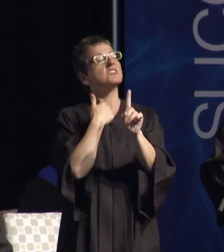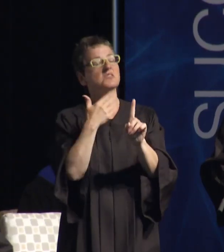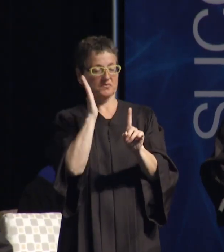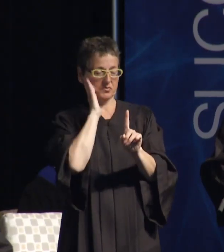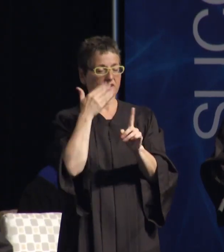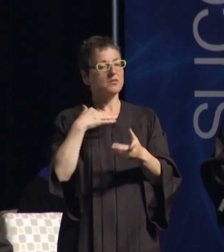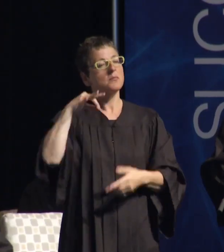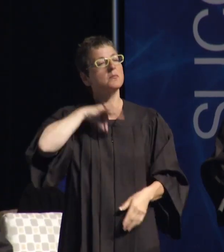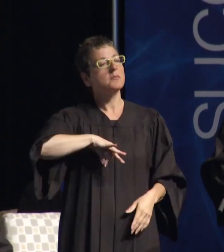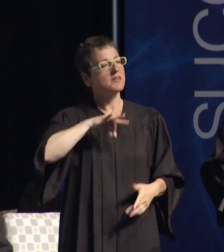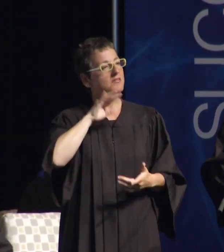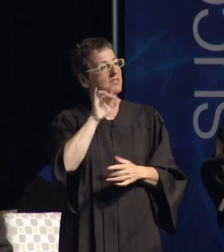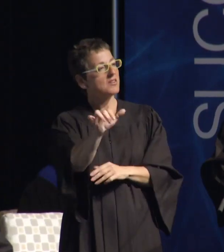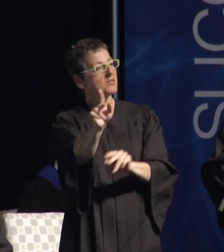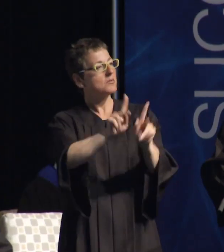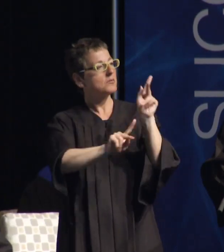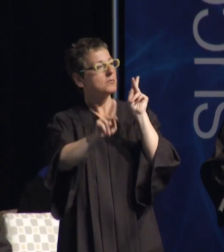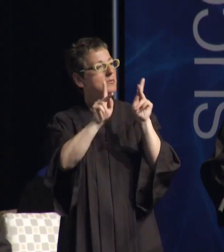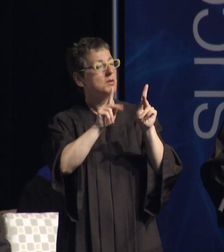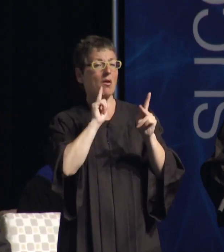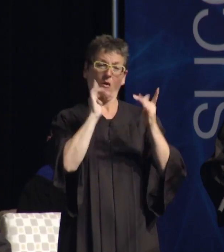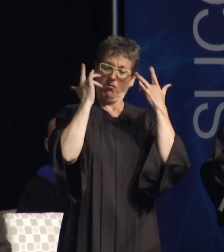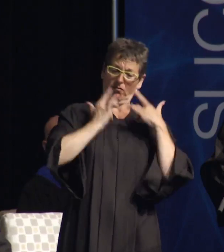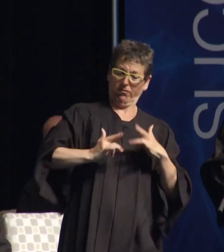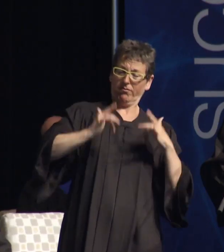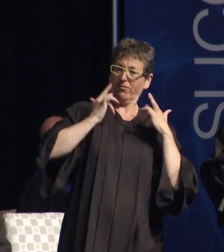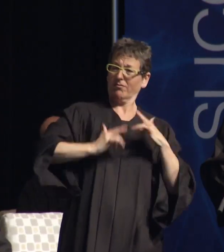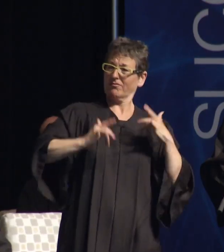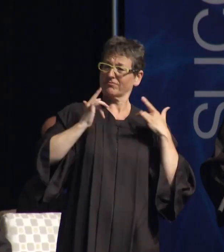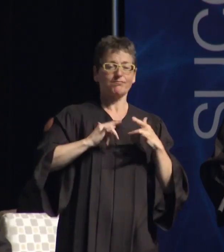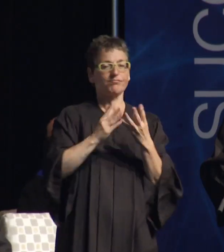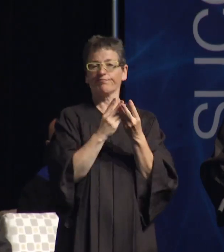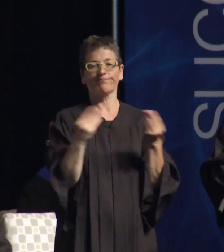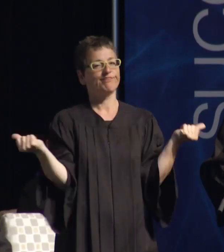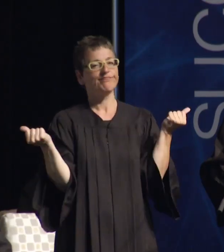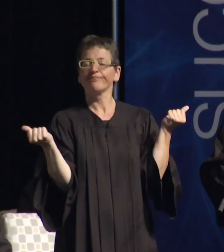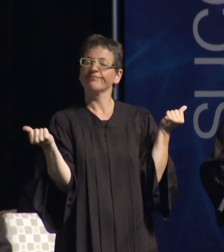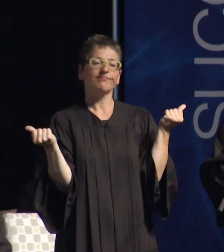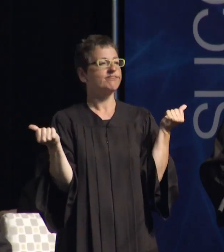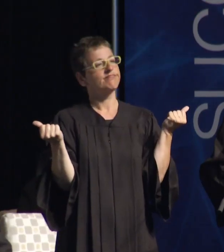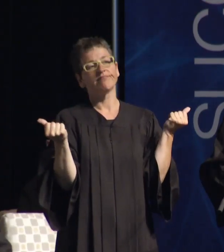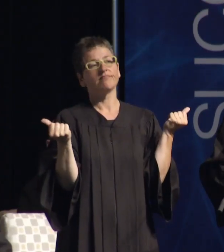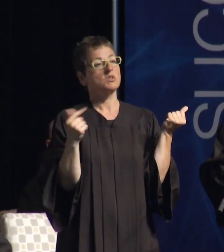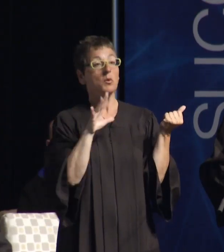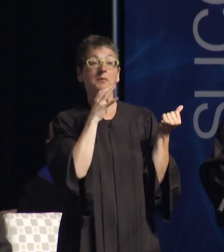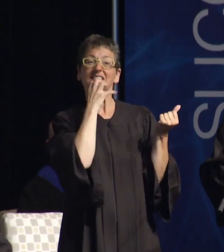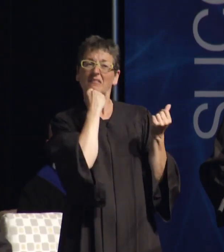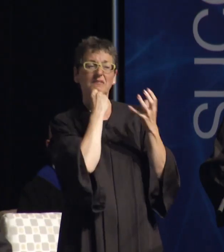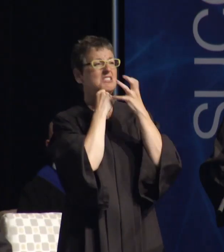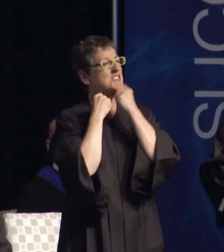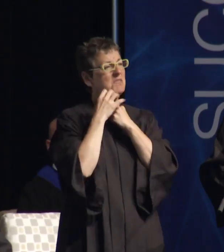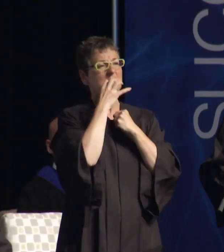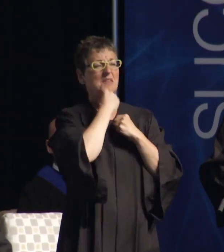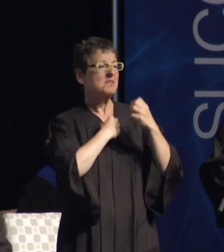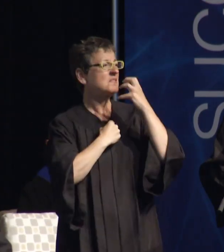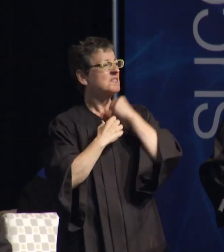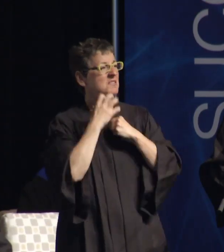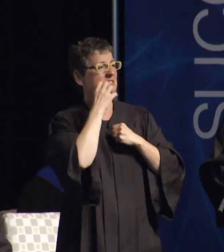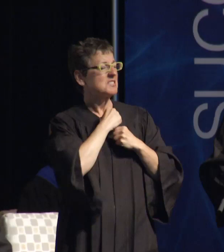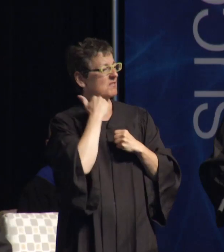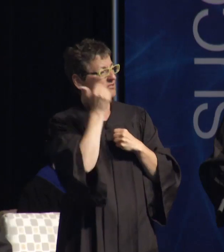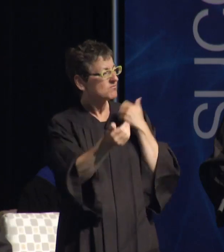That feeling of uselessness and self-pity will disappear. We will lose interest in selfish things and gain interest in our